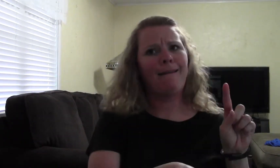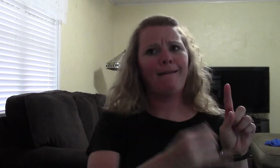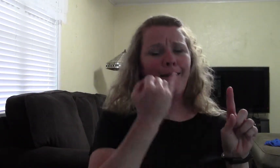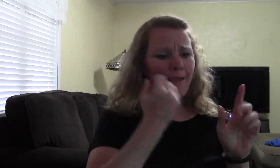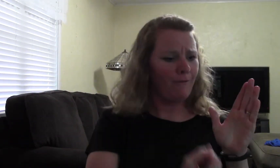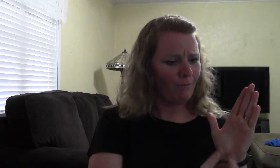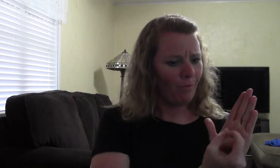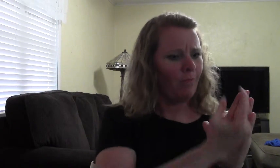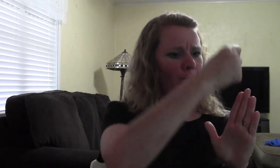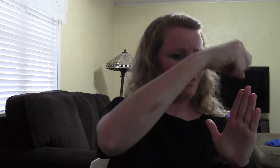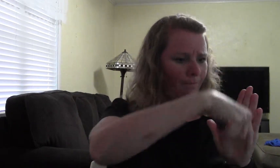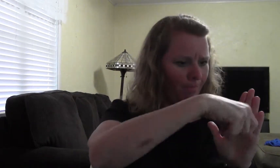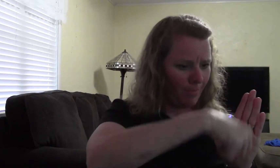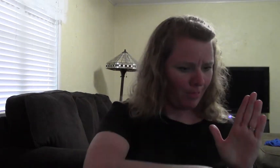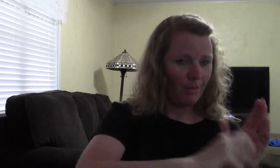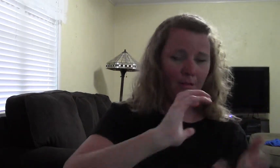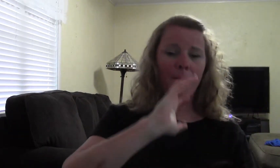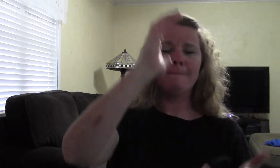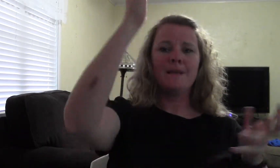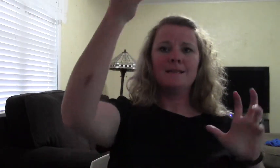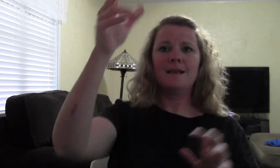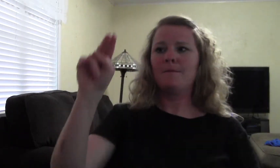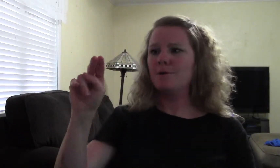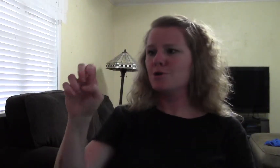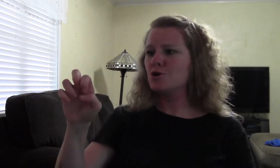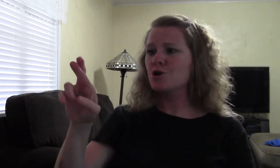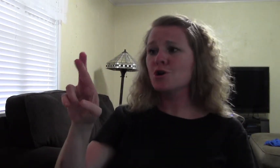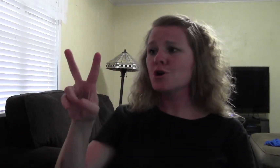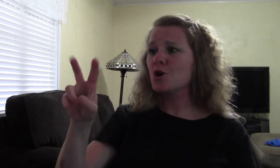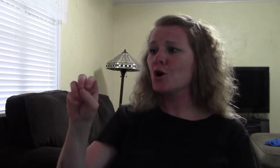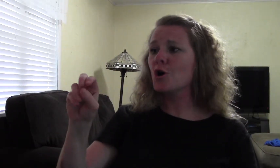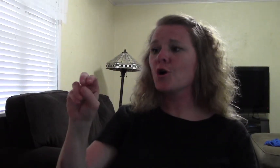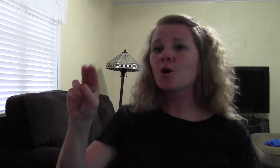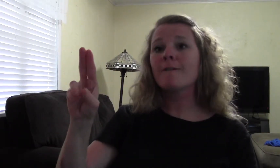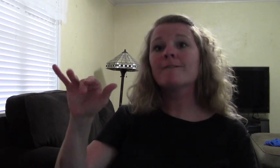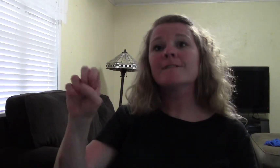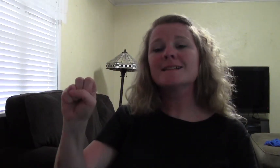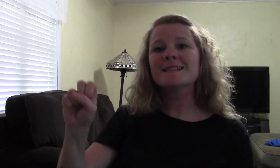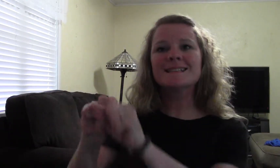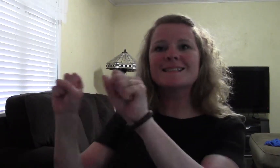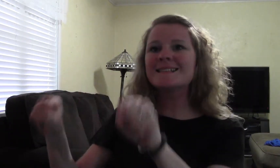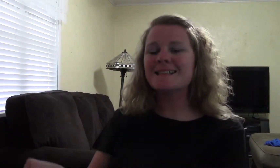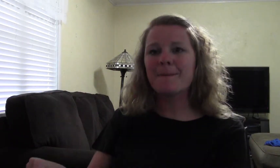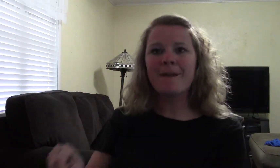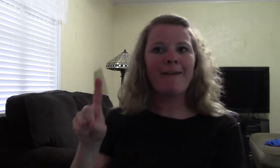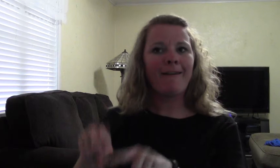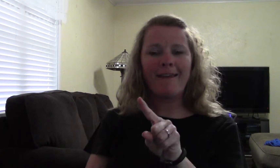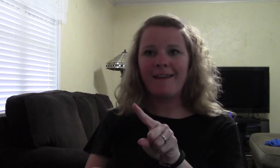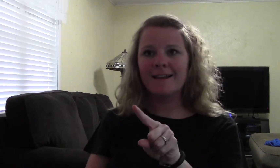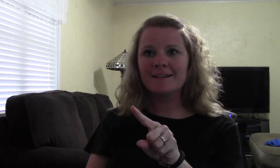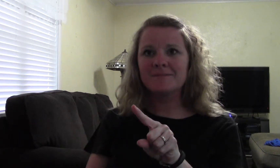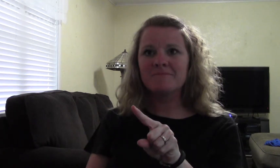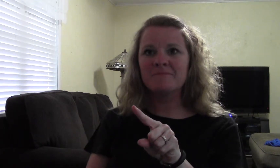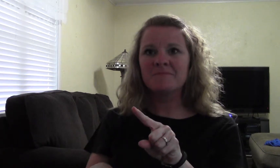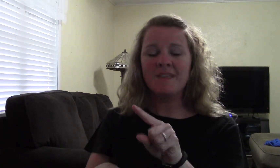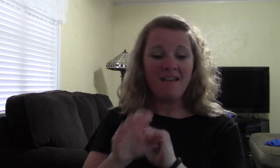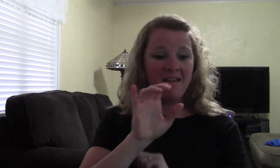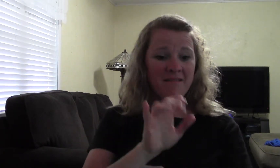if we could have it go any which way it wanted to. Nerve impulses, just like blood circulating through your blood vessels,